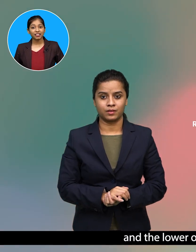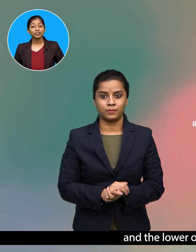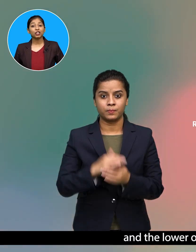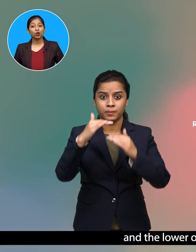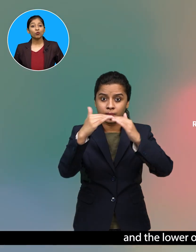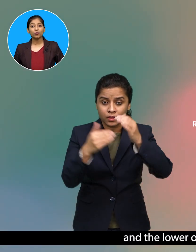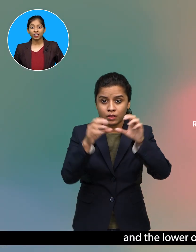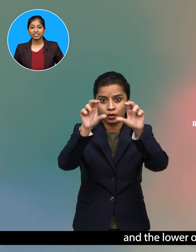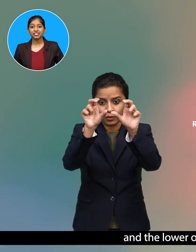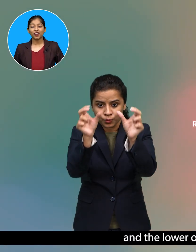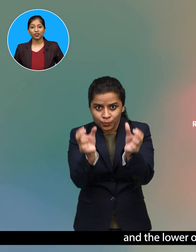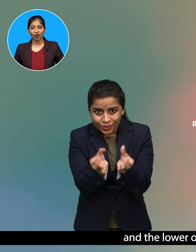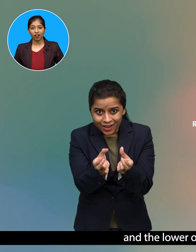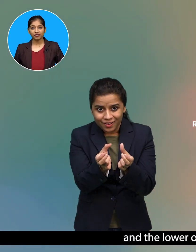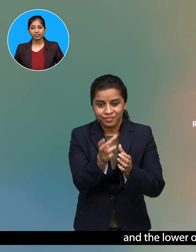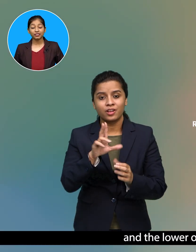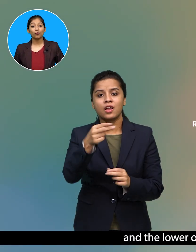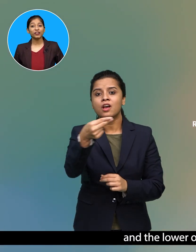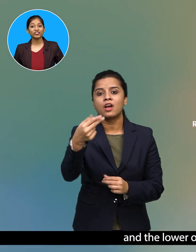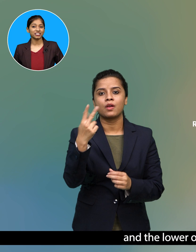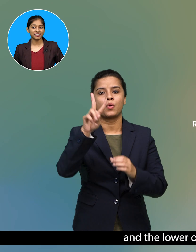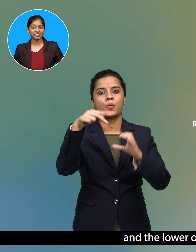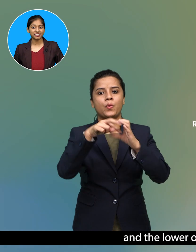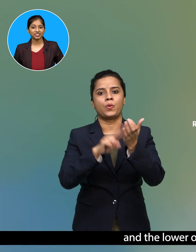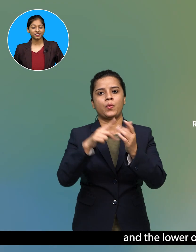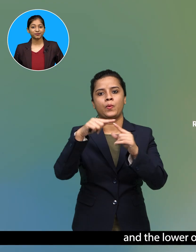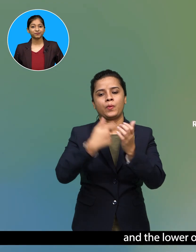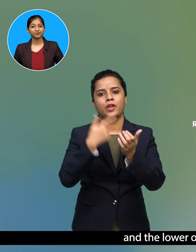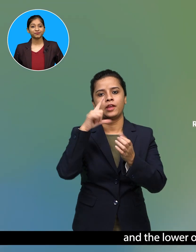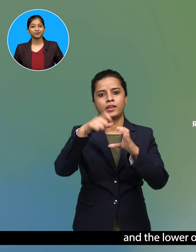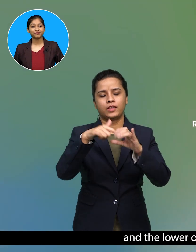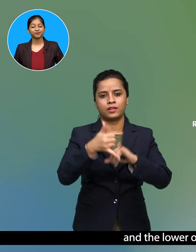and the lower ones are called the ventricles.